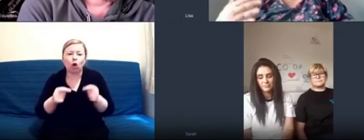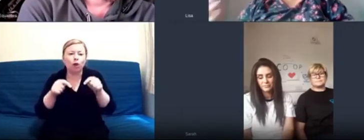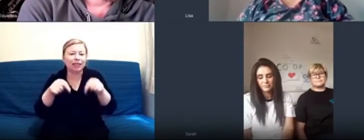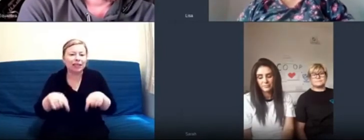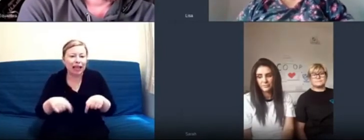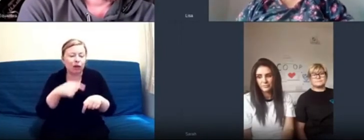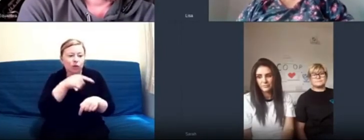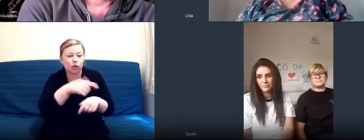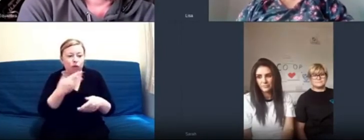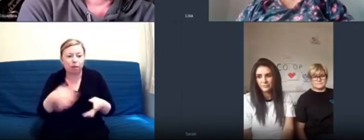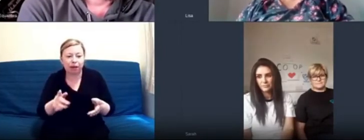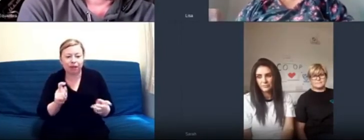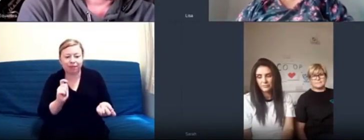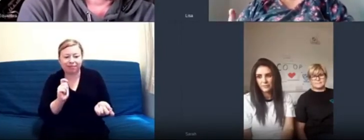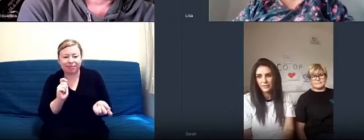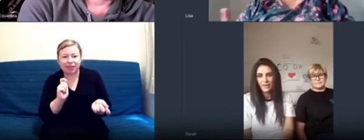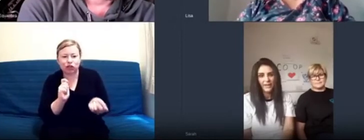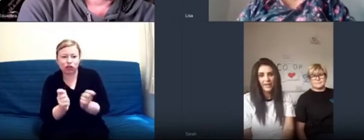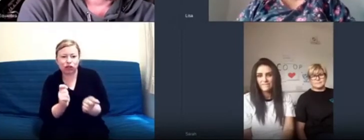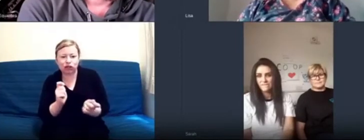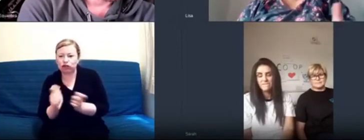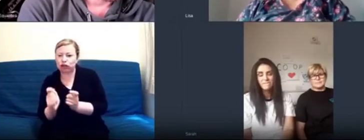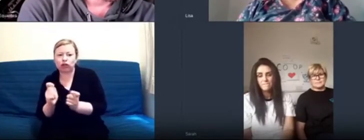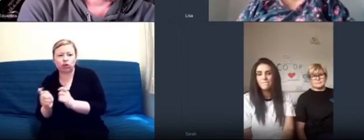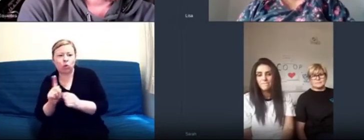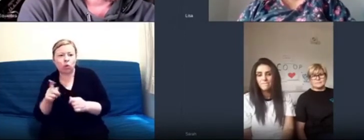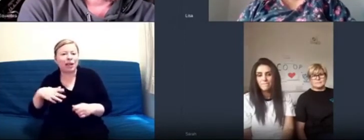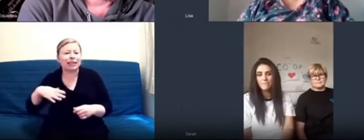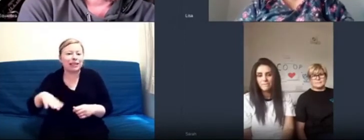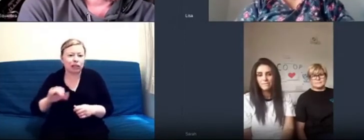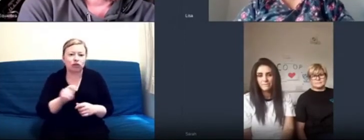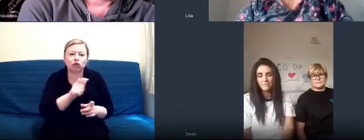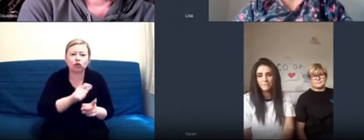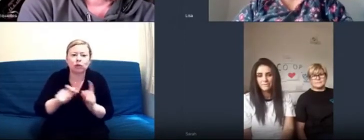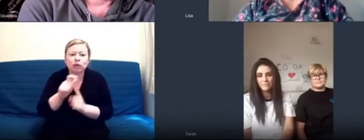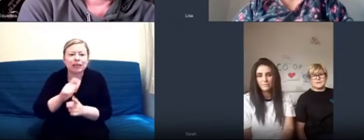to adapt to what's been needed by your team.